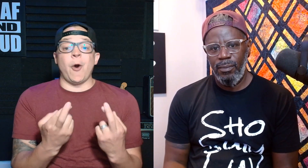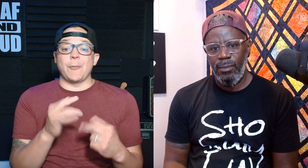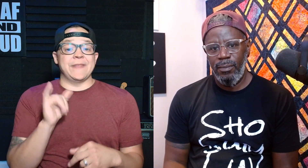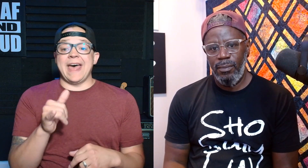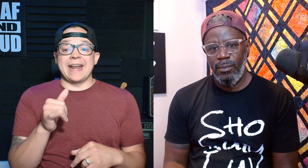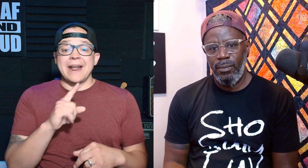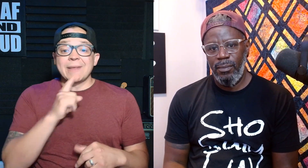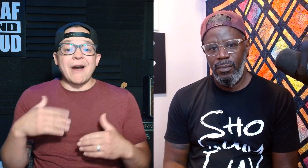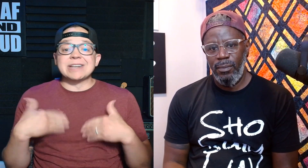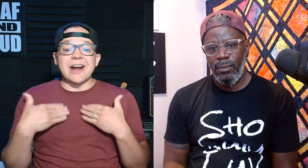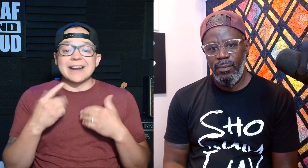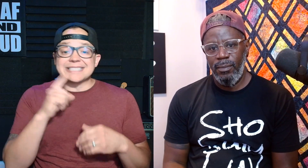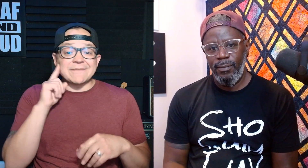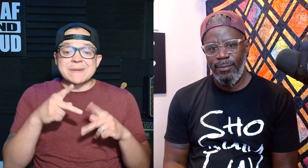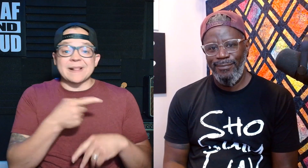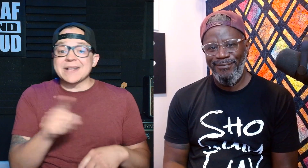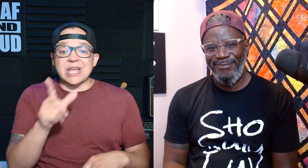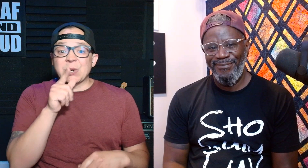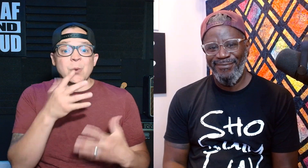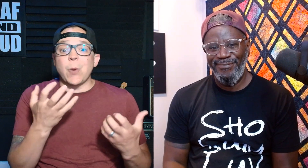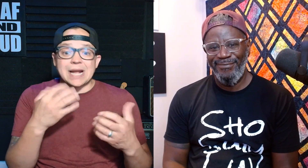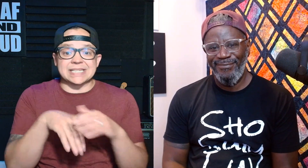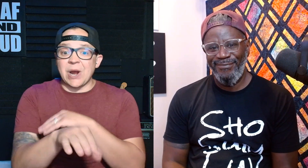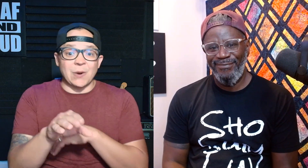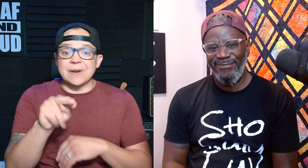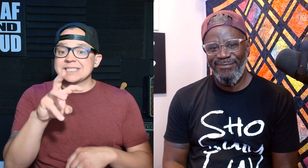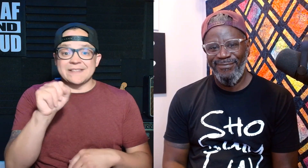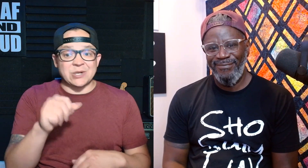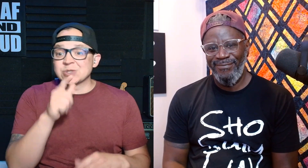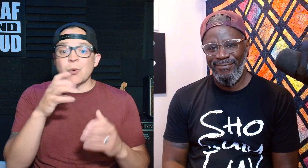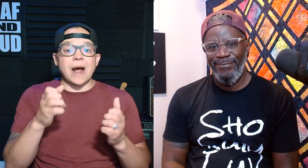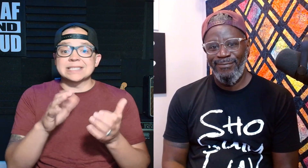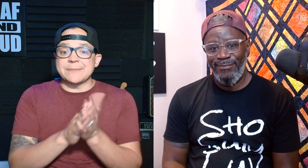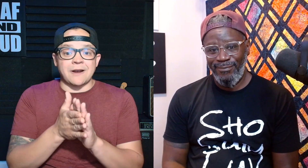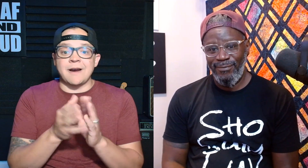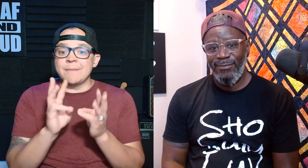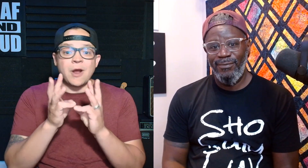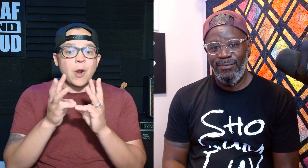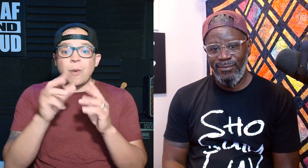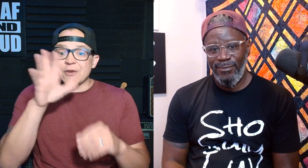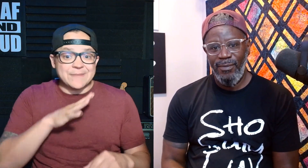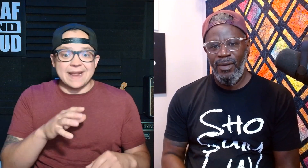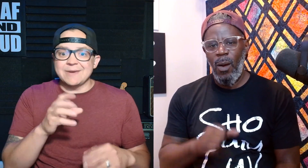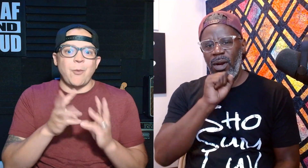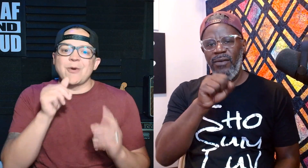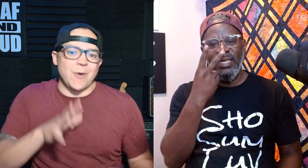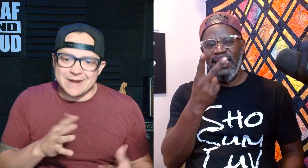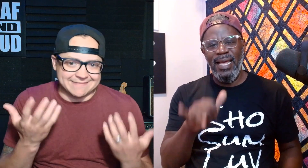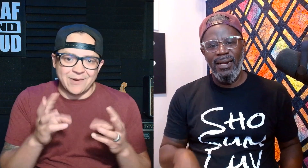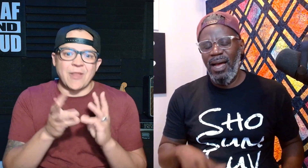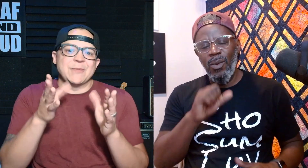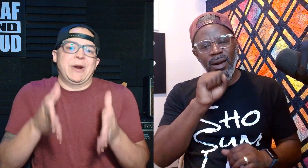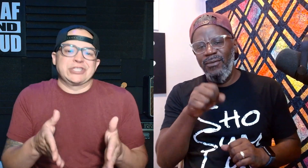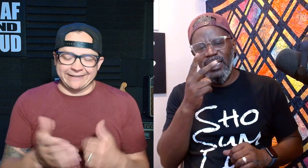I hope that there are young deaf people out there who want to go into the news, who want to become weathermen,